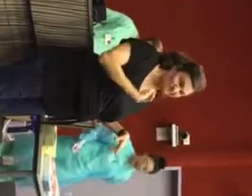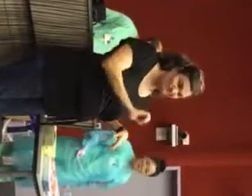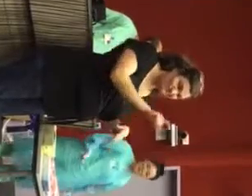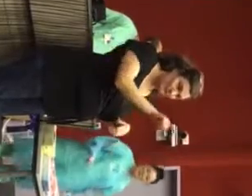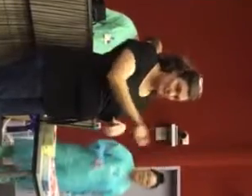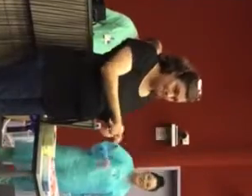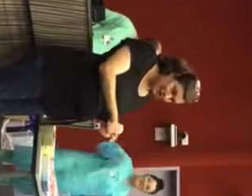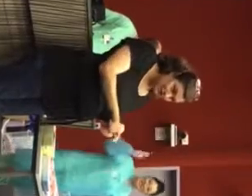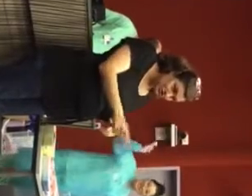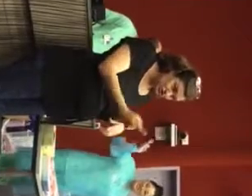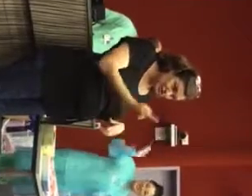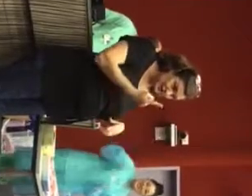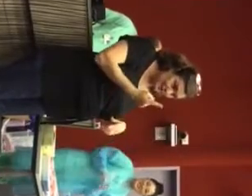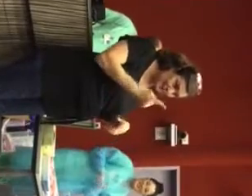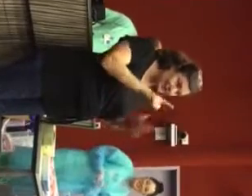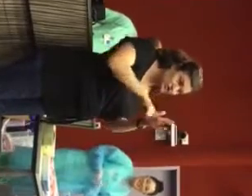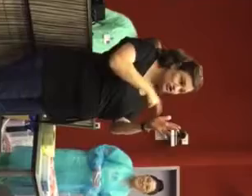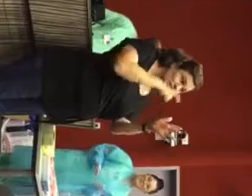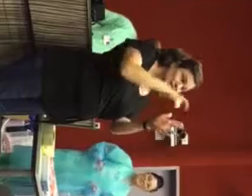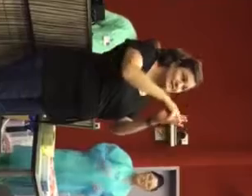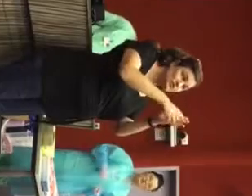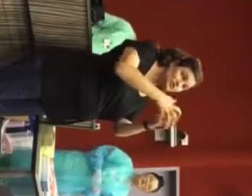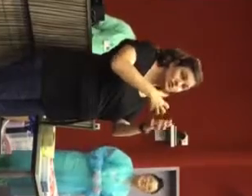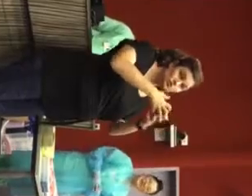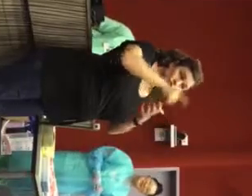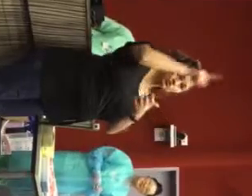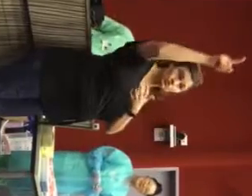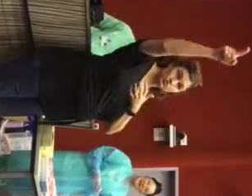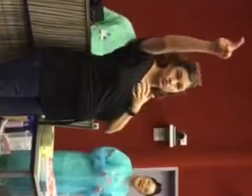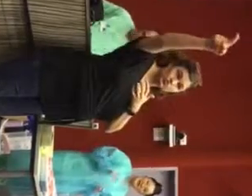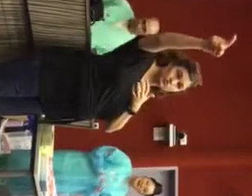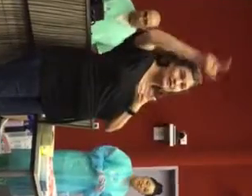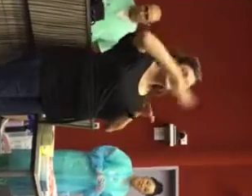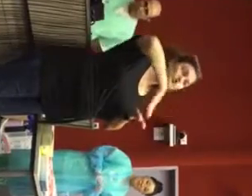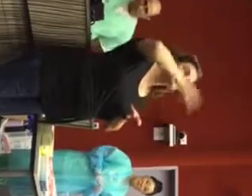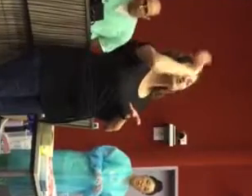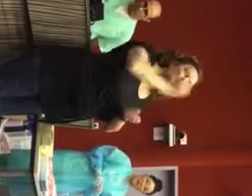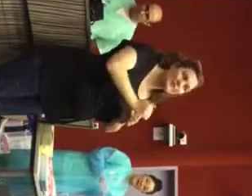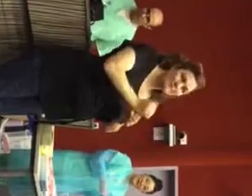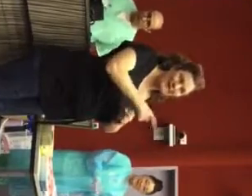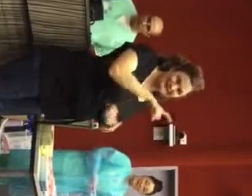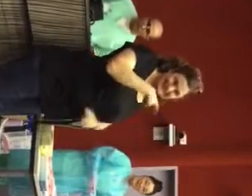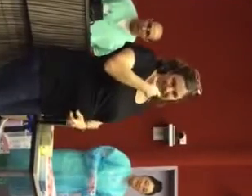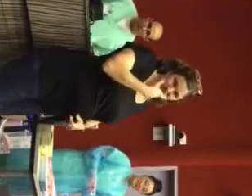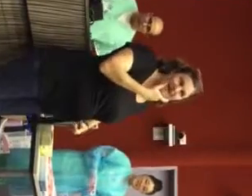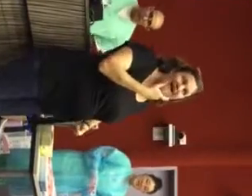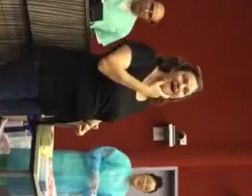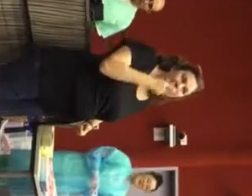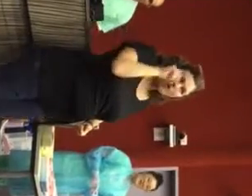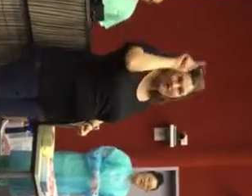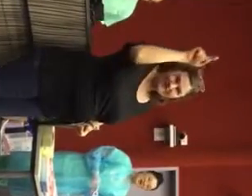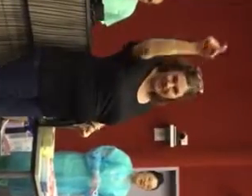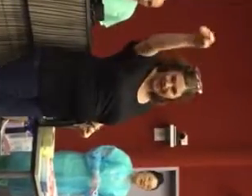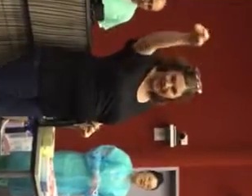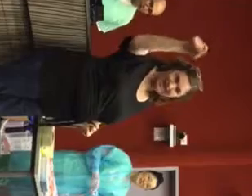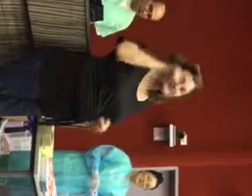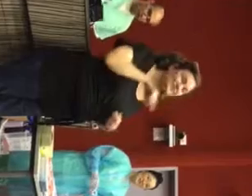actually come to the JCU dental clinic, because students actually make a denture for the elderly,